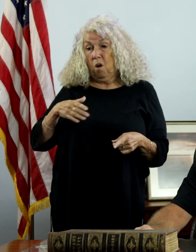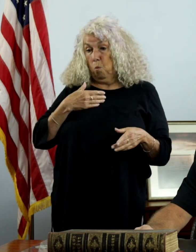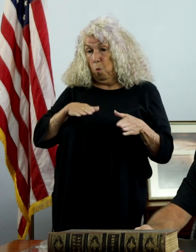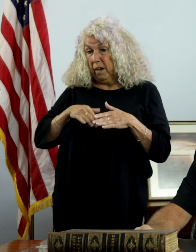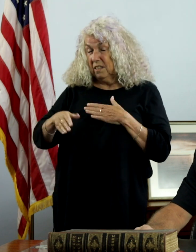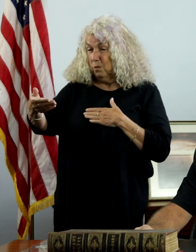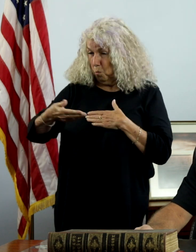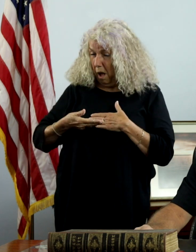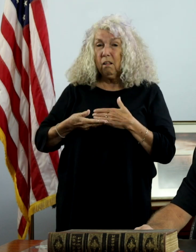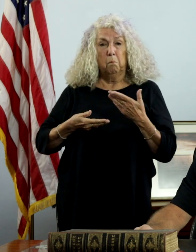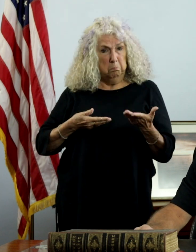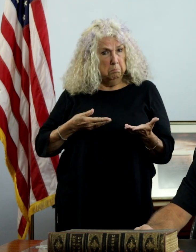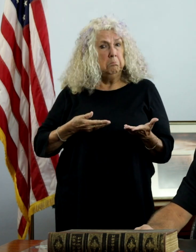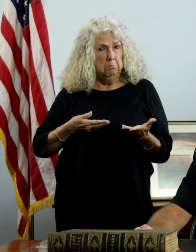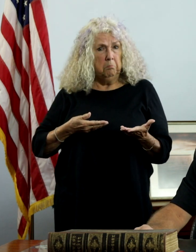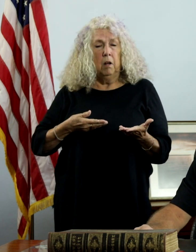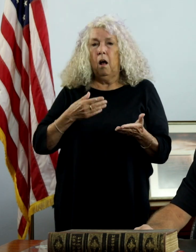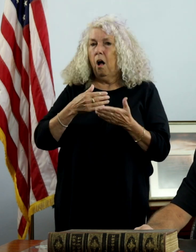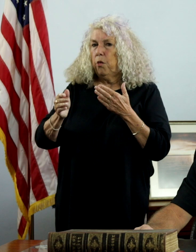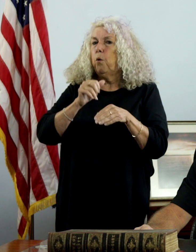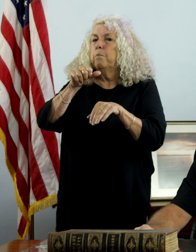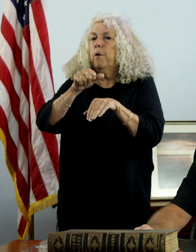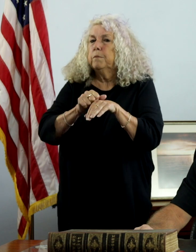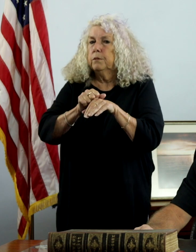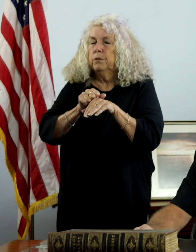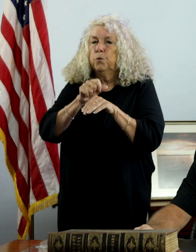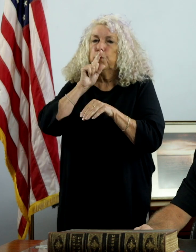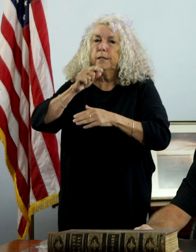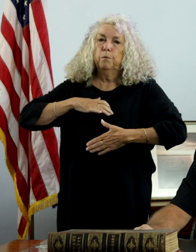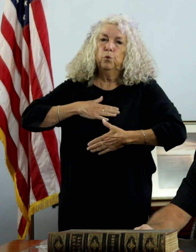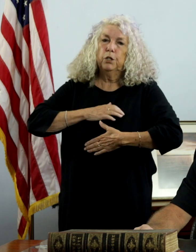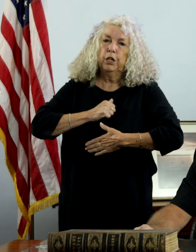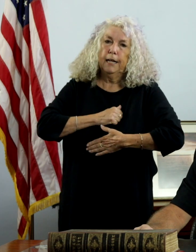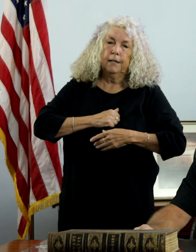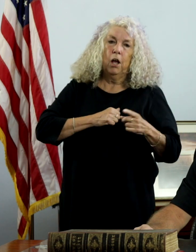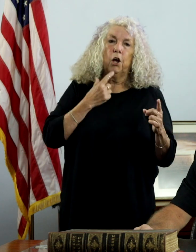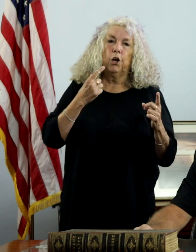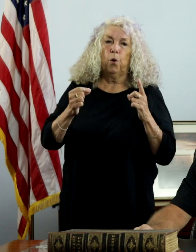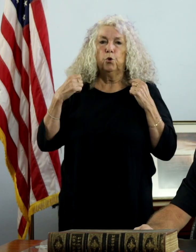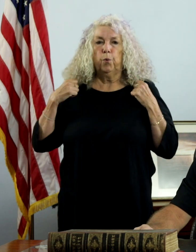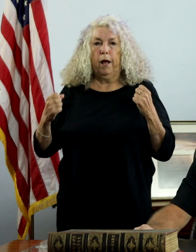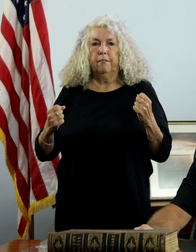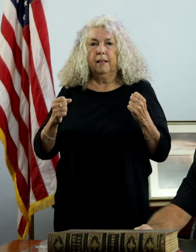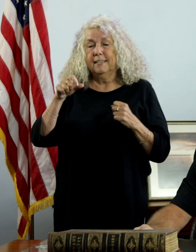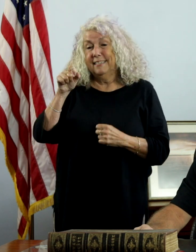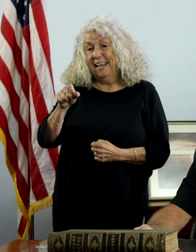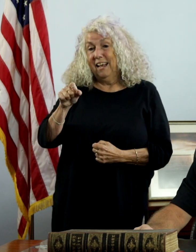Walk-ins are welcomed at the clinic, although appointments are still appreciated. Go to